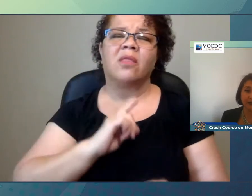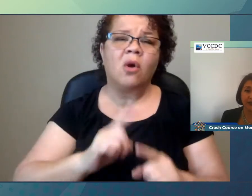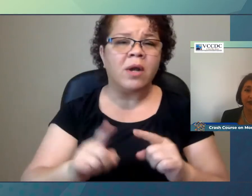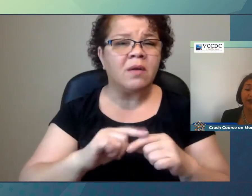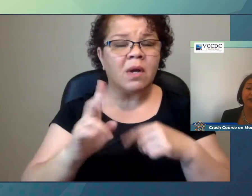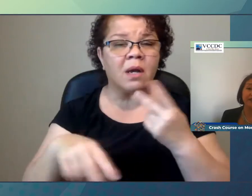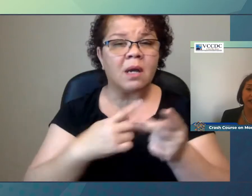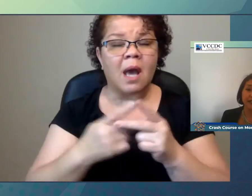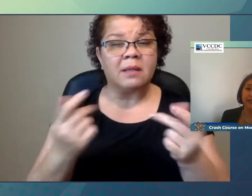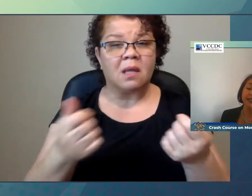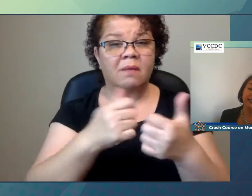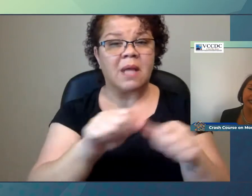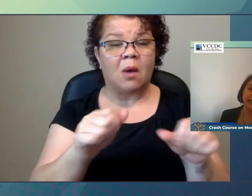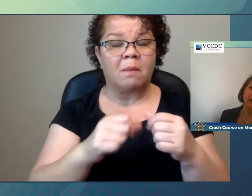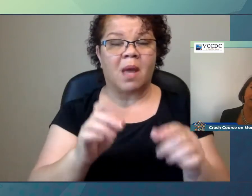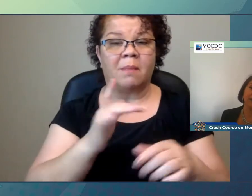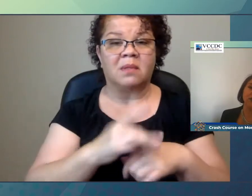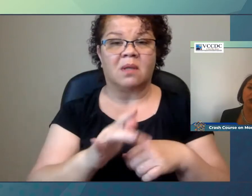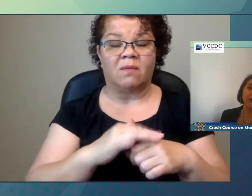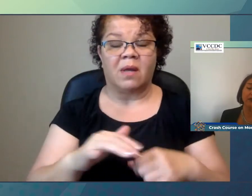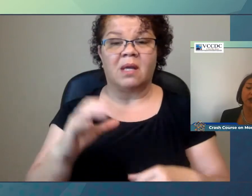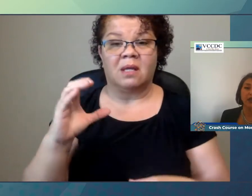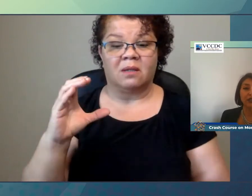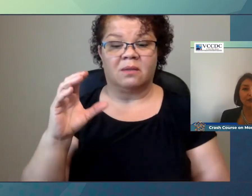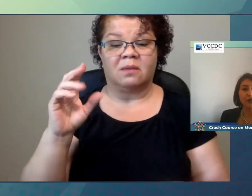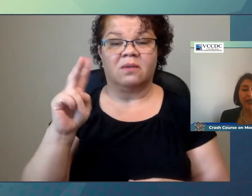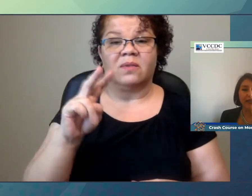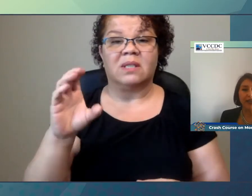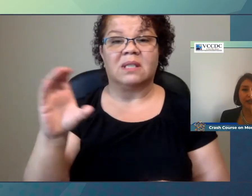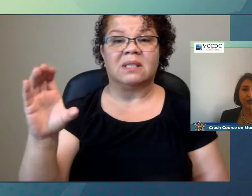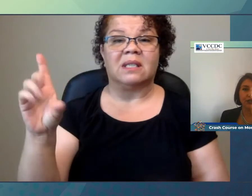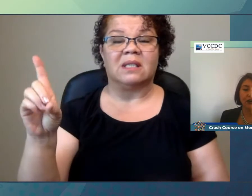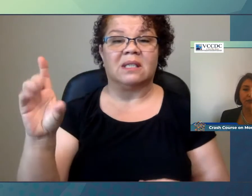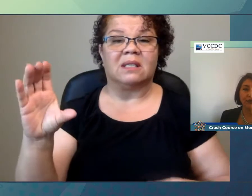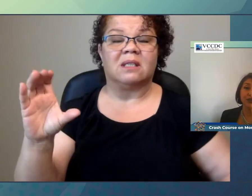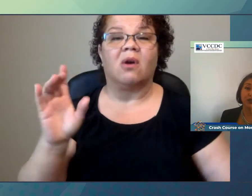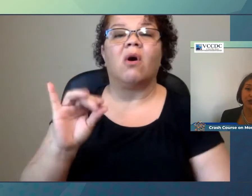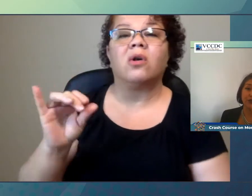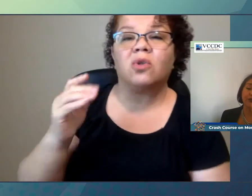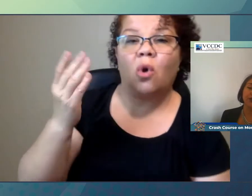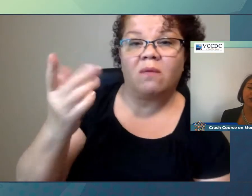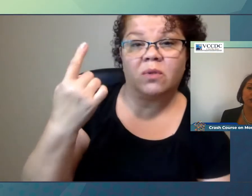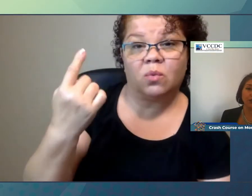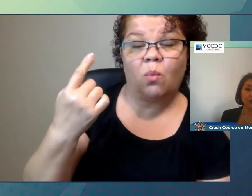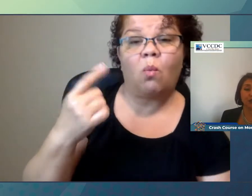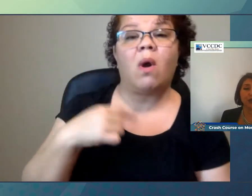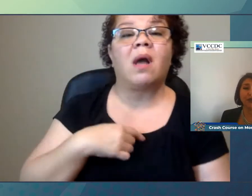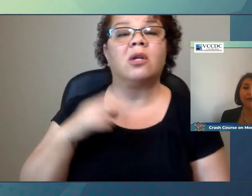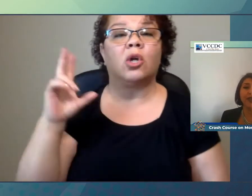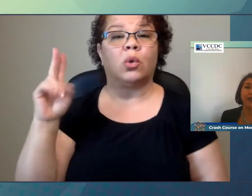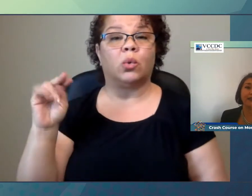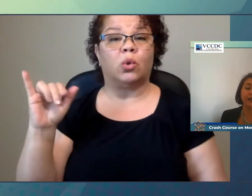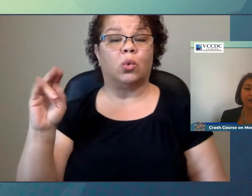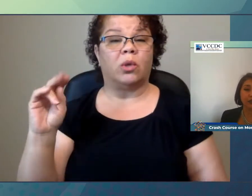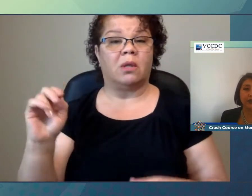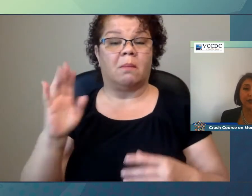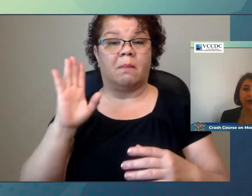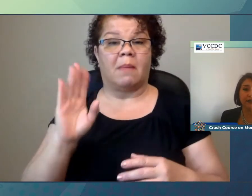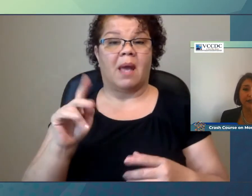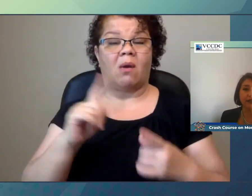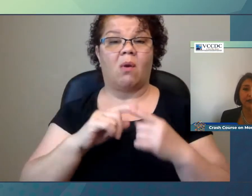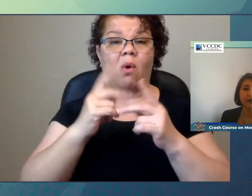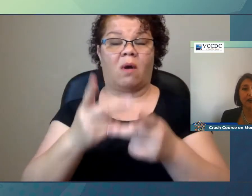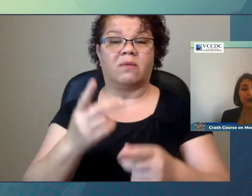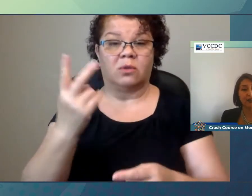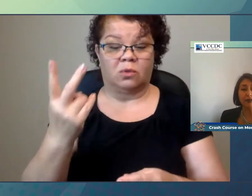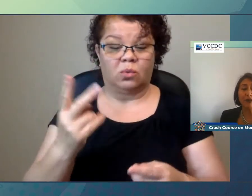assistance out there. VCCDC offers one. Union Bank actually offers two, which is a WISH program and a UB